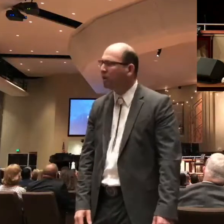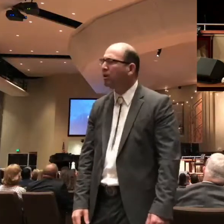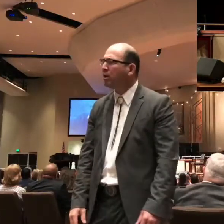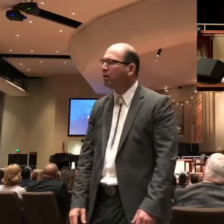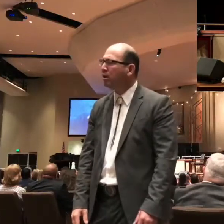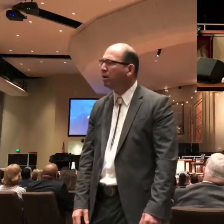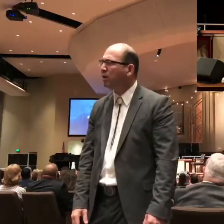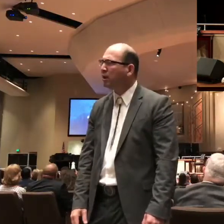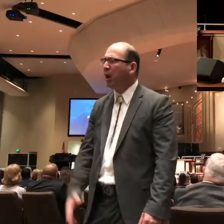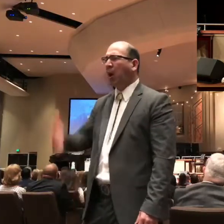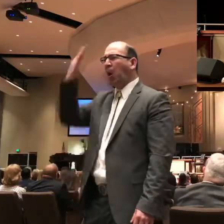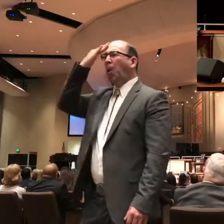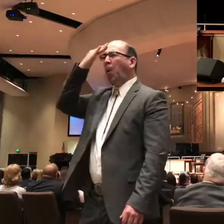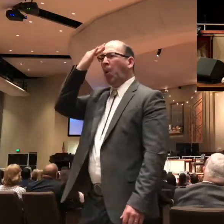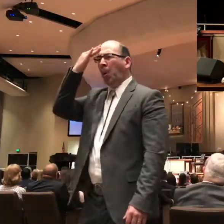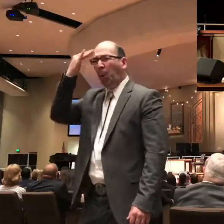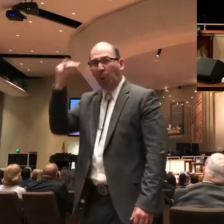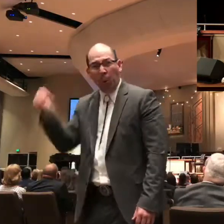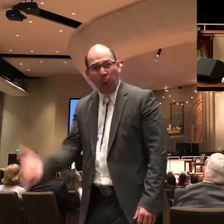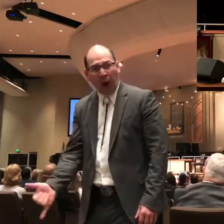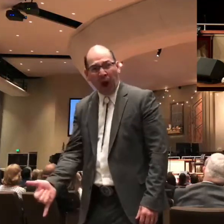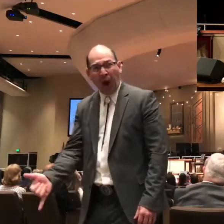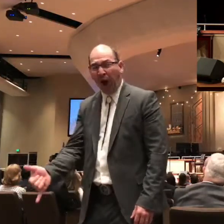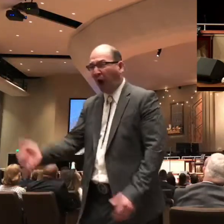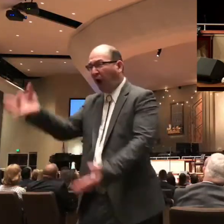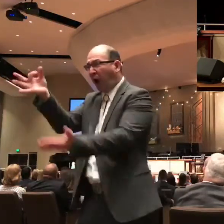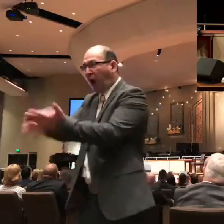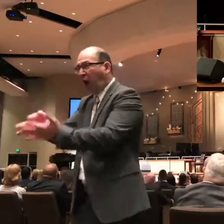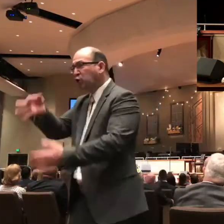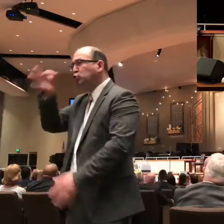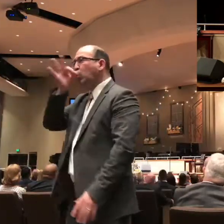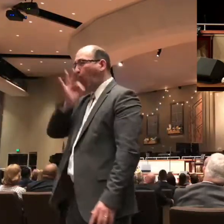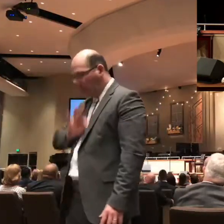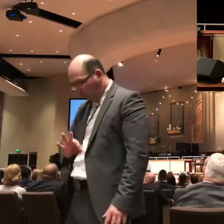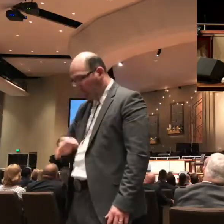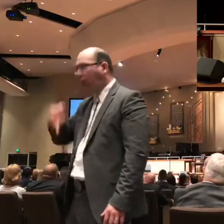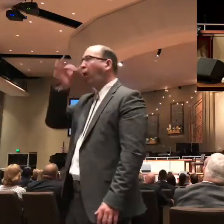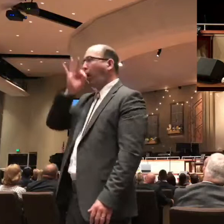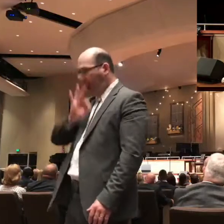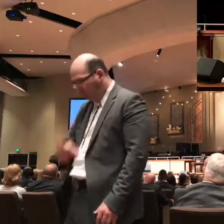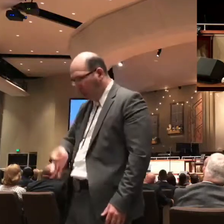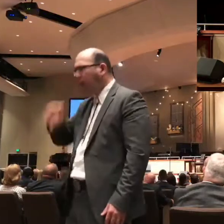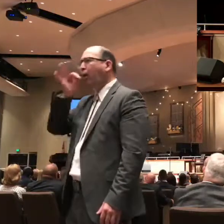to, excuse the expression, constipate your spiritual life?